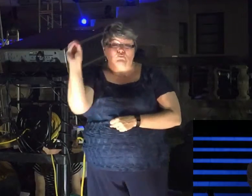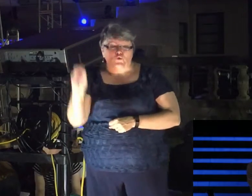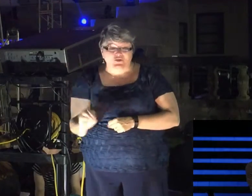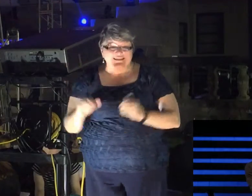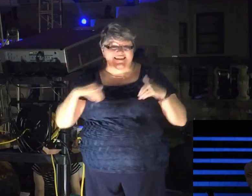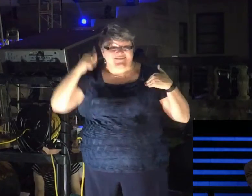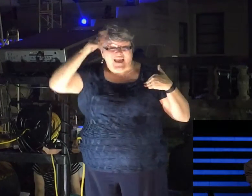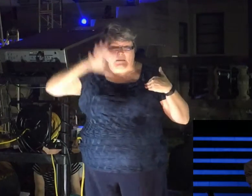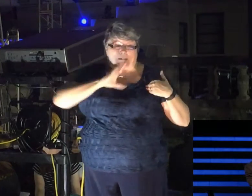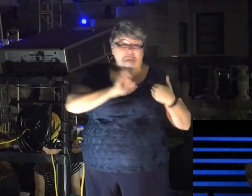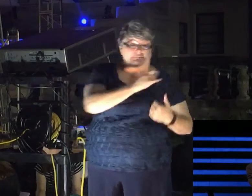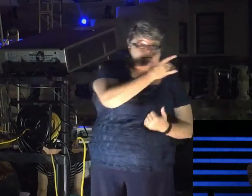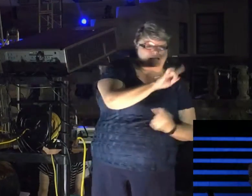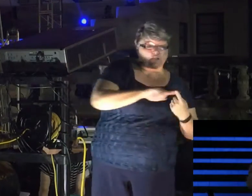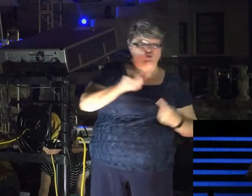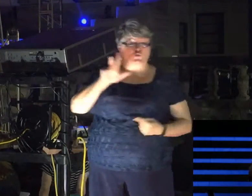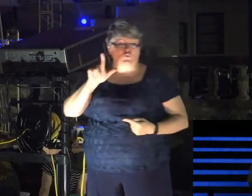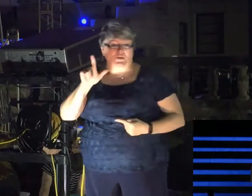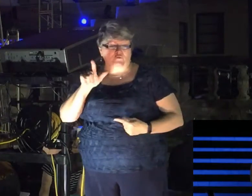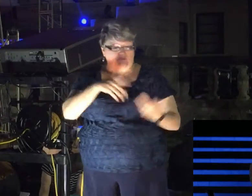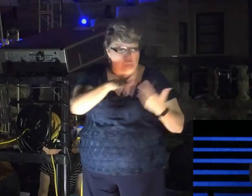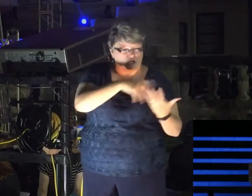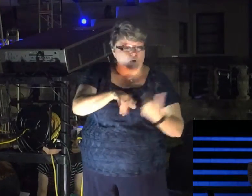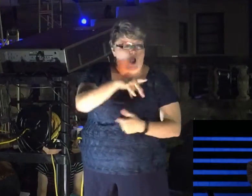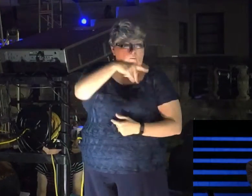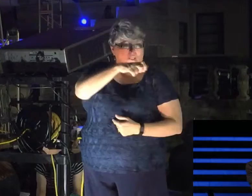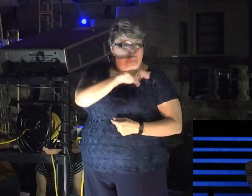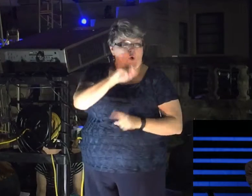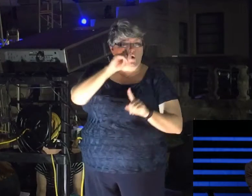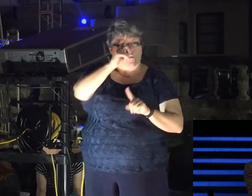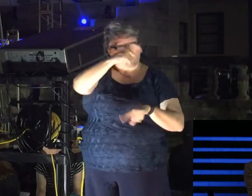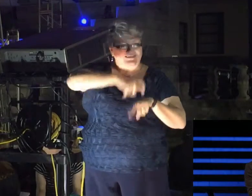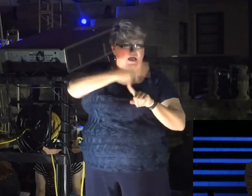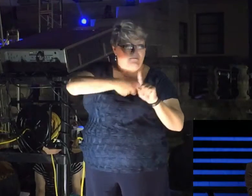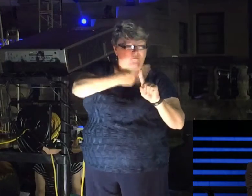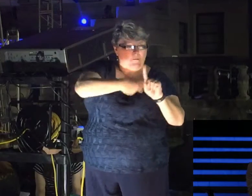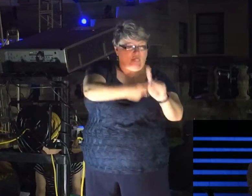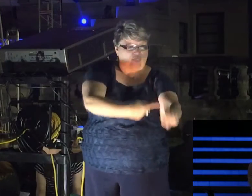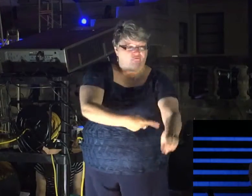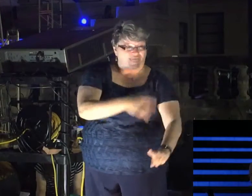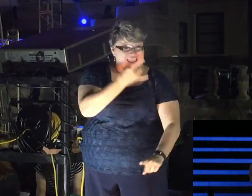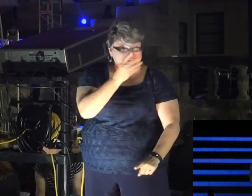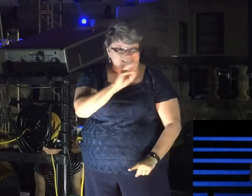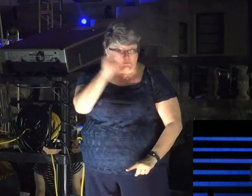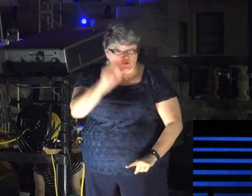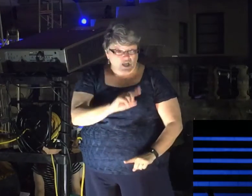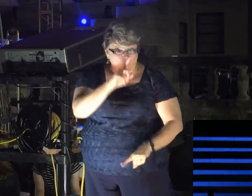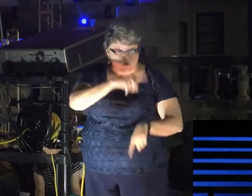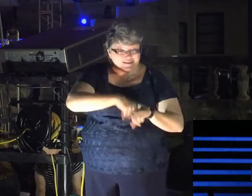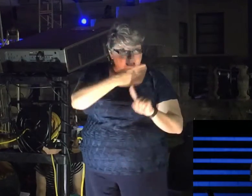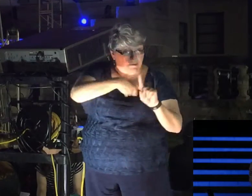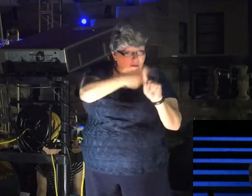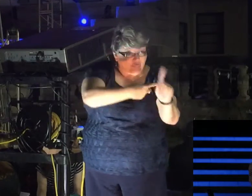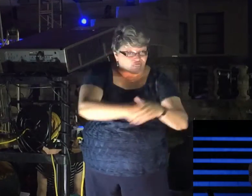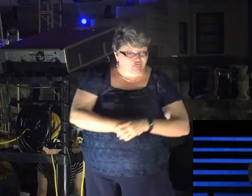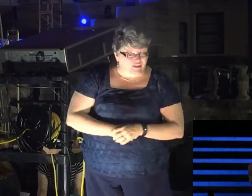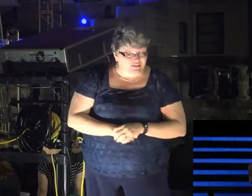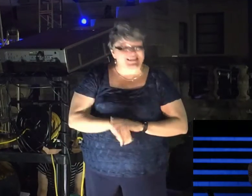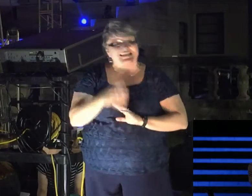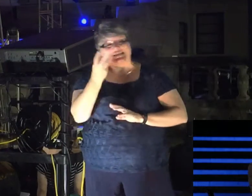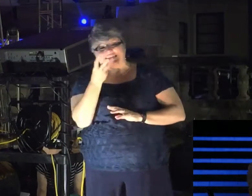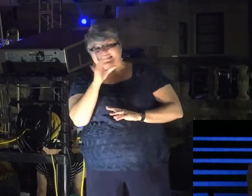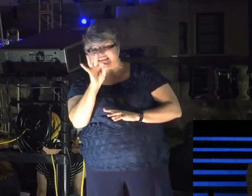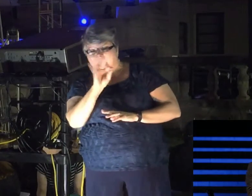that 86% of young men, 18 to 23, interact with porn at least once a month. 86% of men, at least once a month.